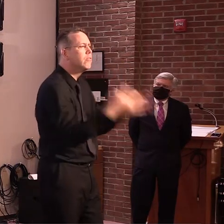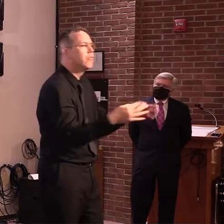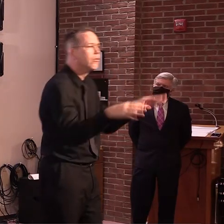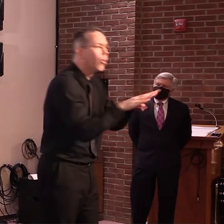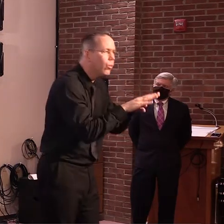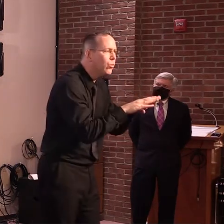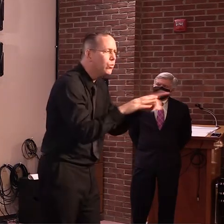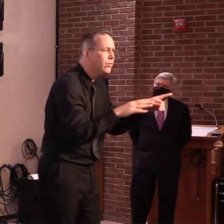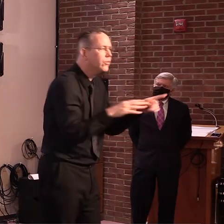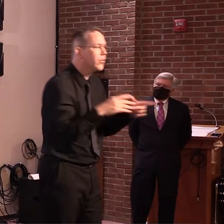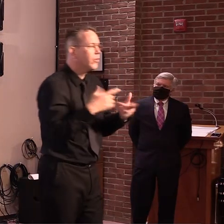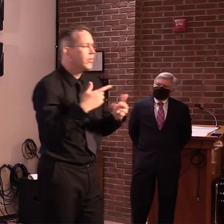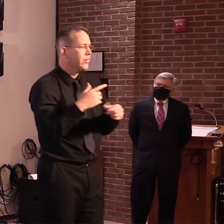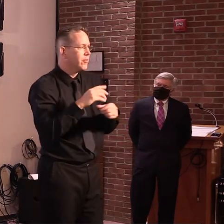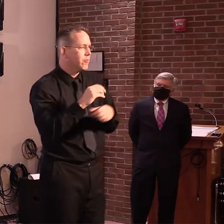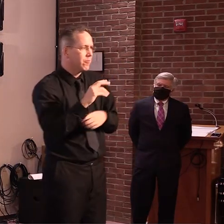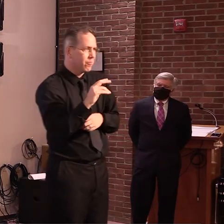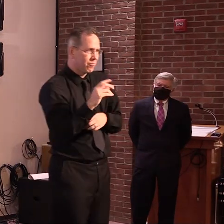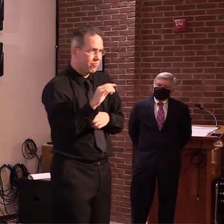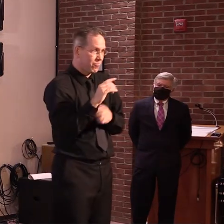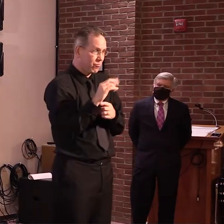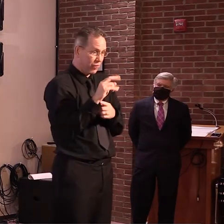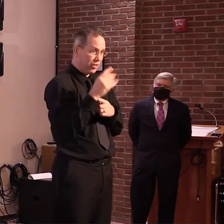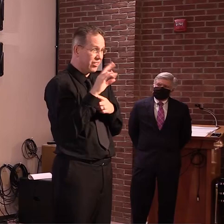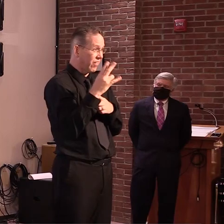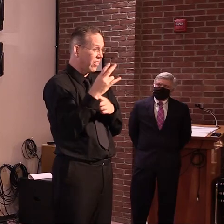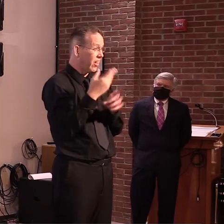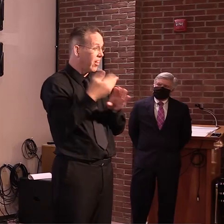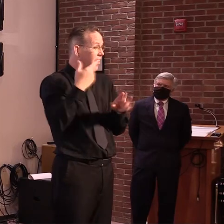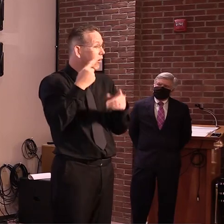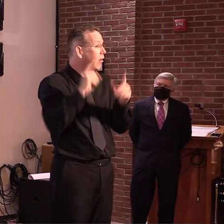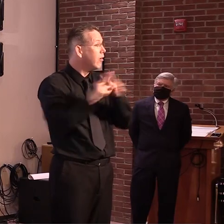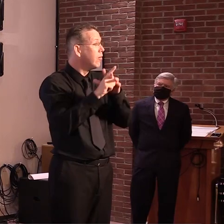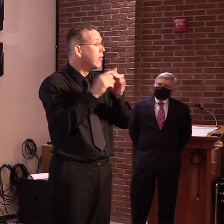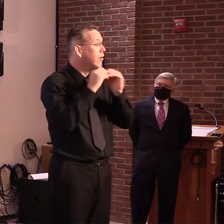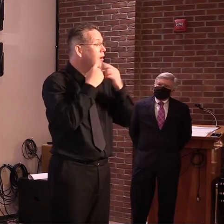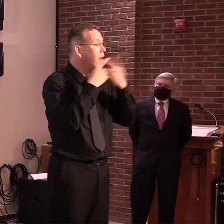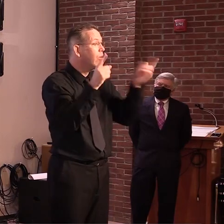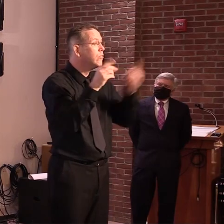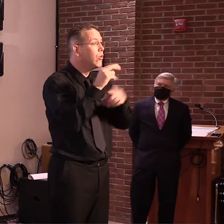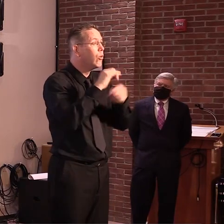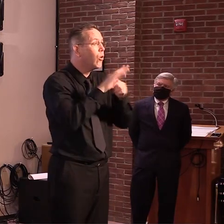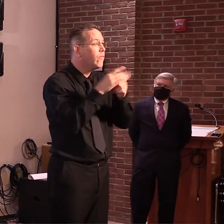our second case was 2 to 3 days later, right around this time.